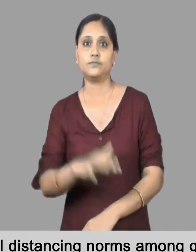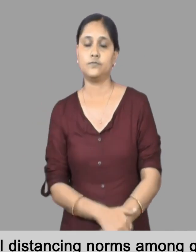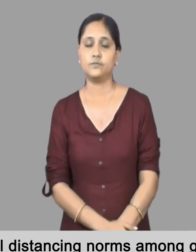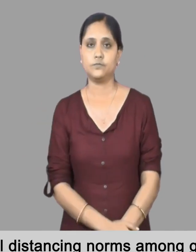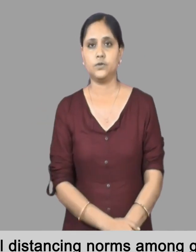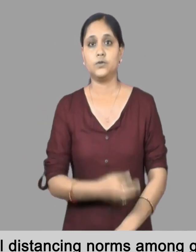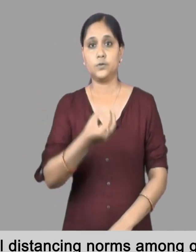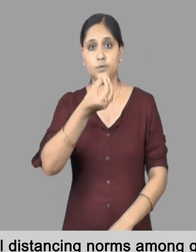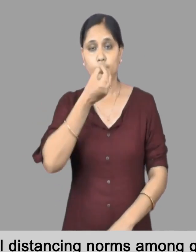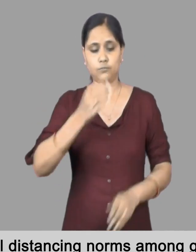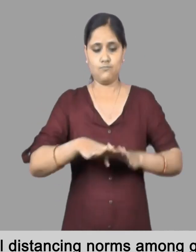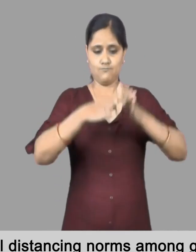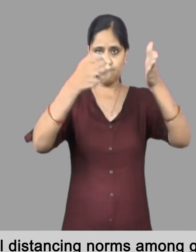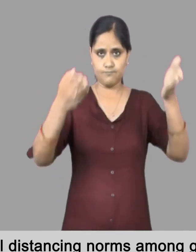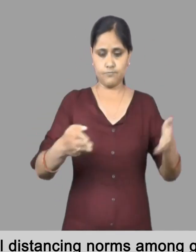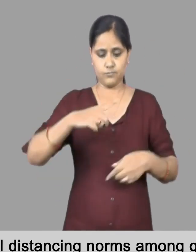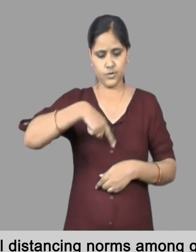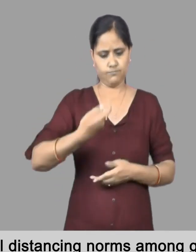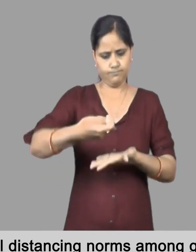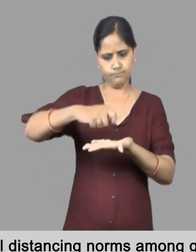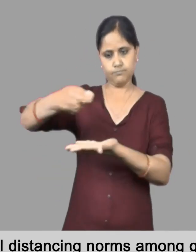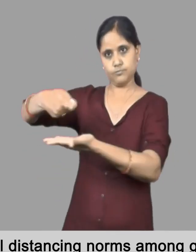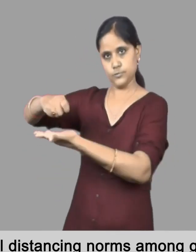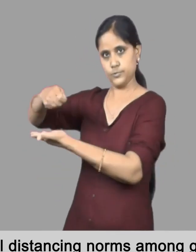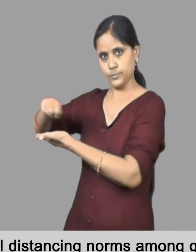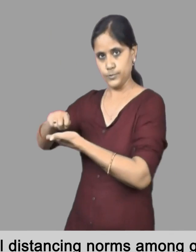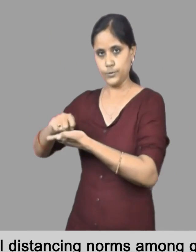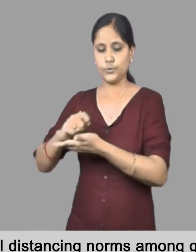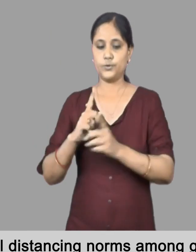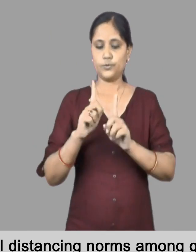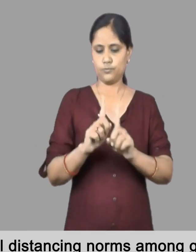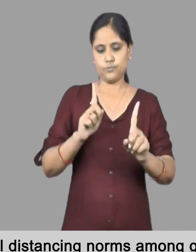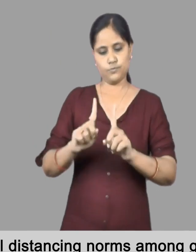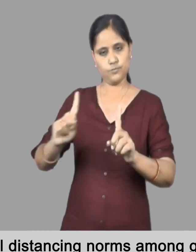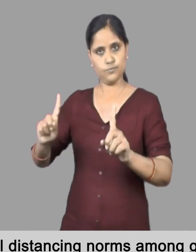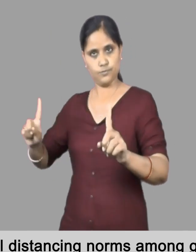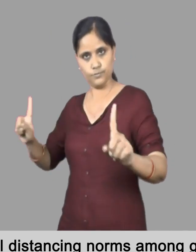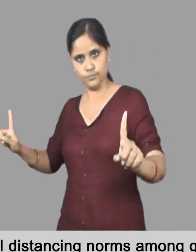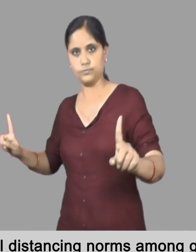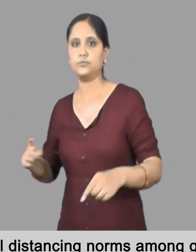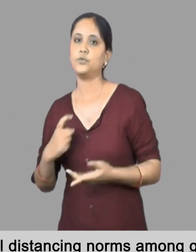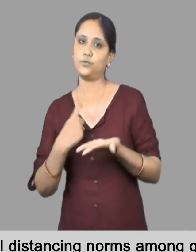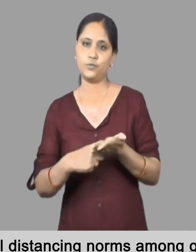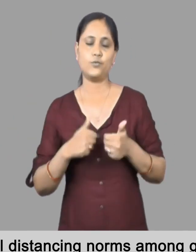5. Buffet service to follow social distancing norms among guests.